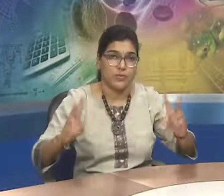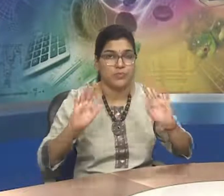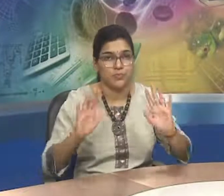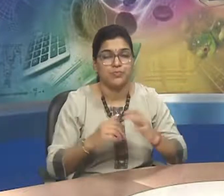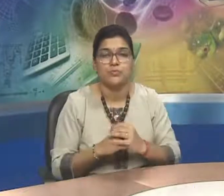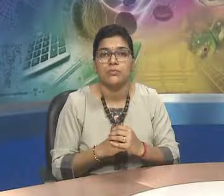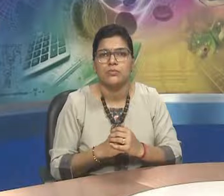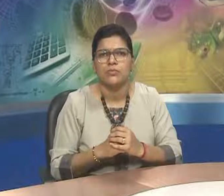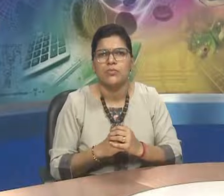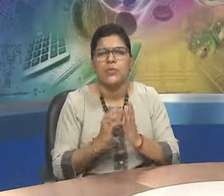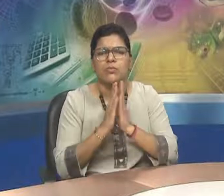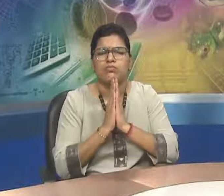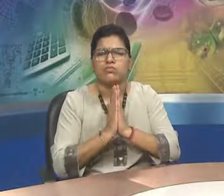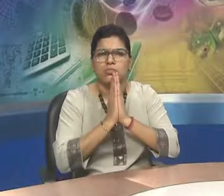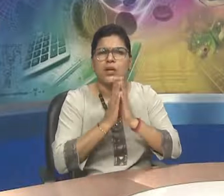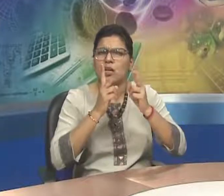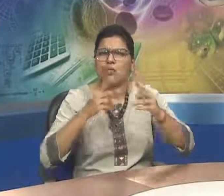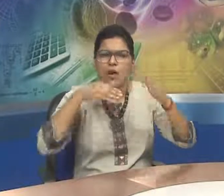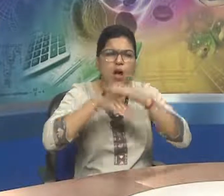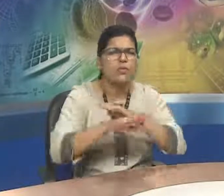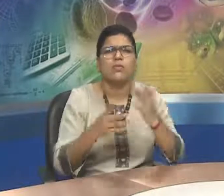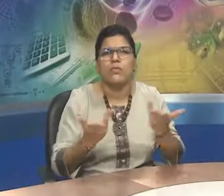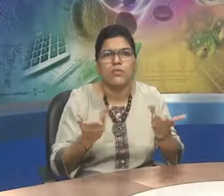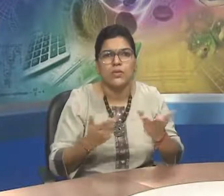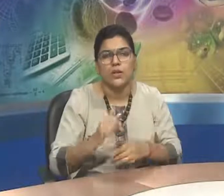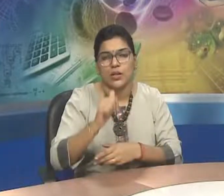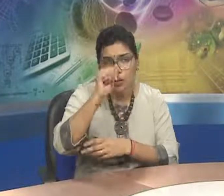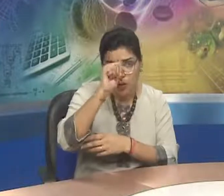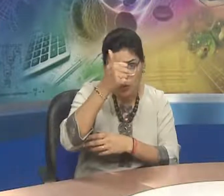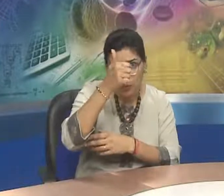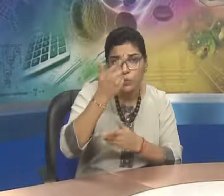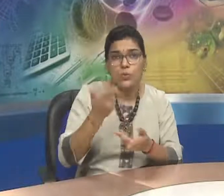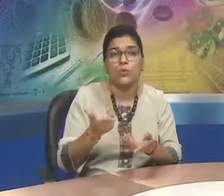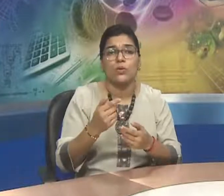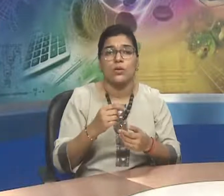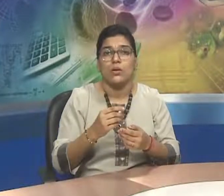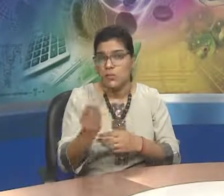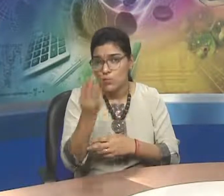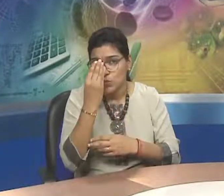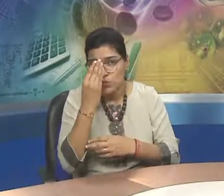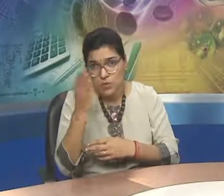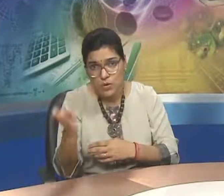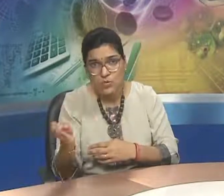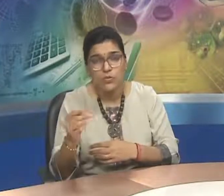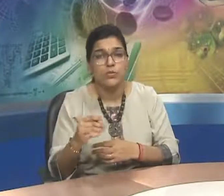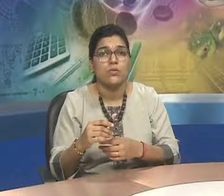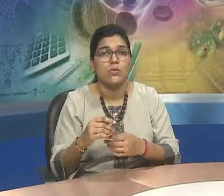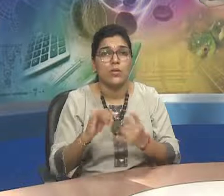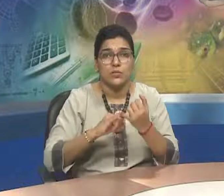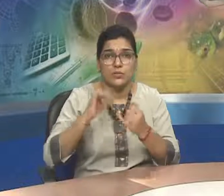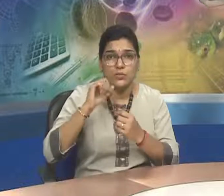As we all know that India is a multi-religious state. There